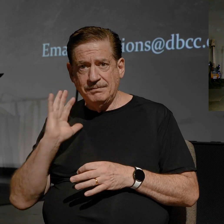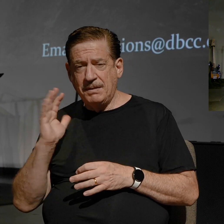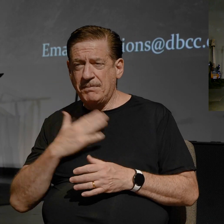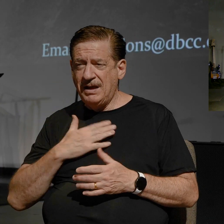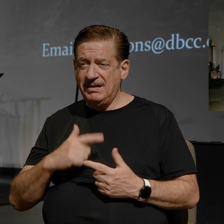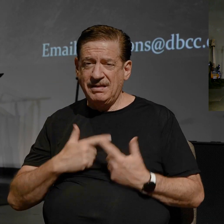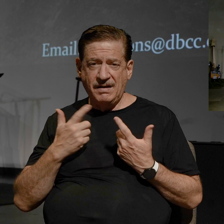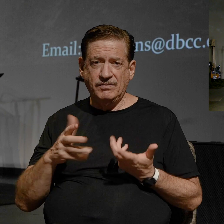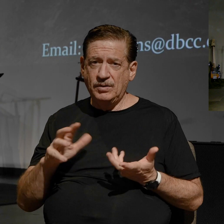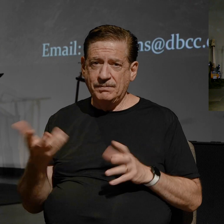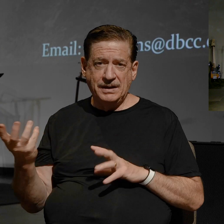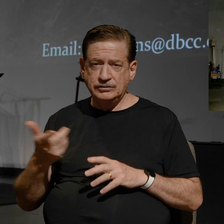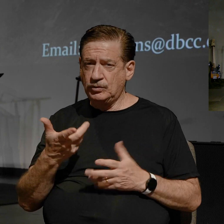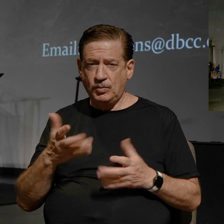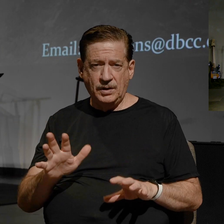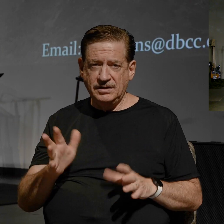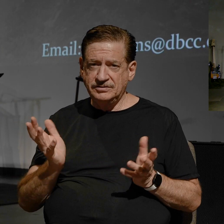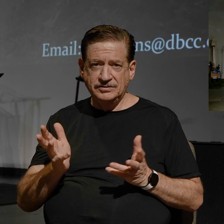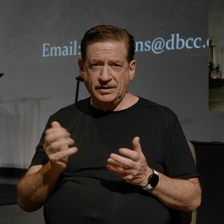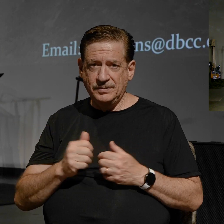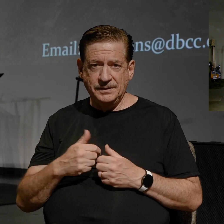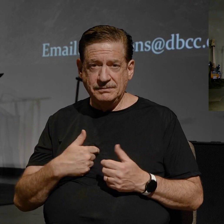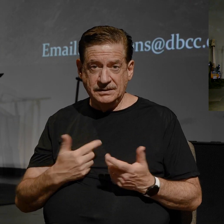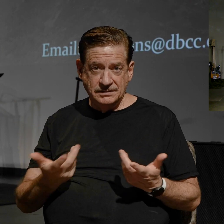a mess. You don't want me talking to anyone.